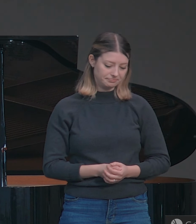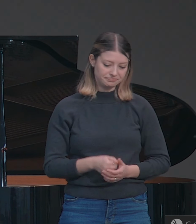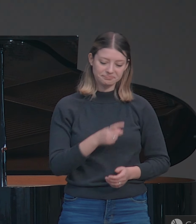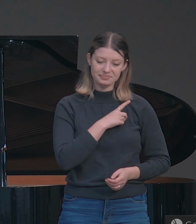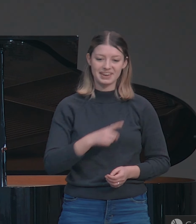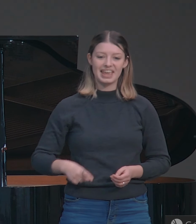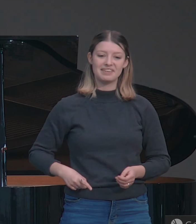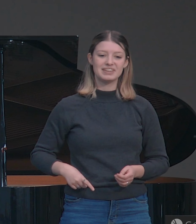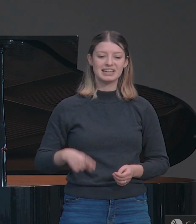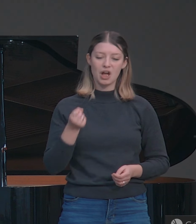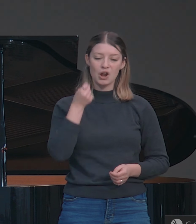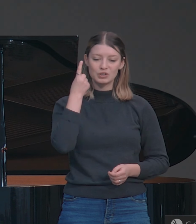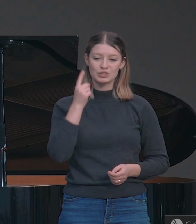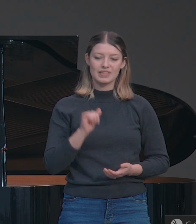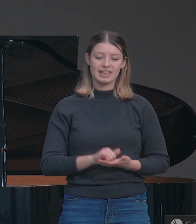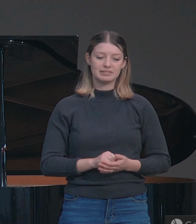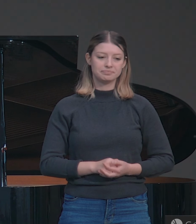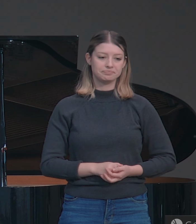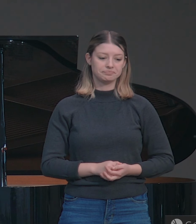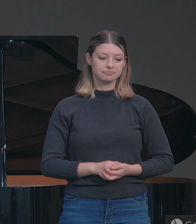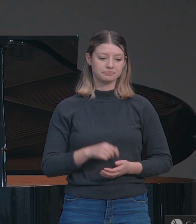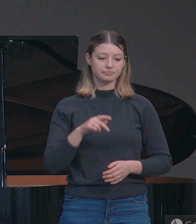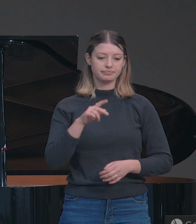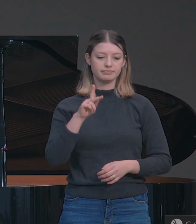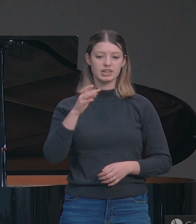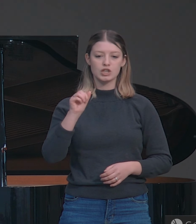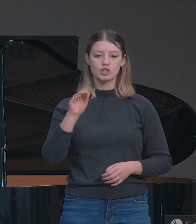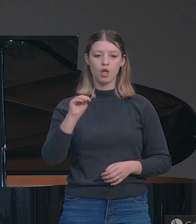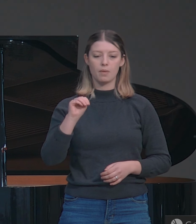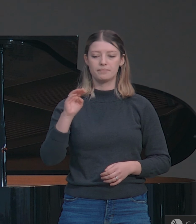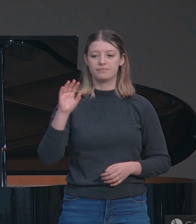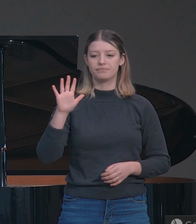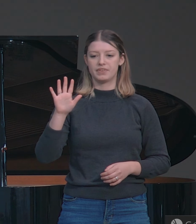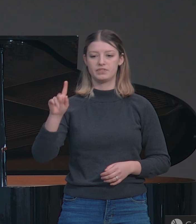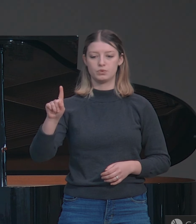David understood this. Look at the words of Psalm 51.